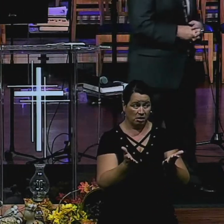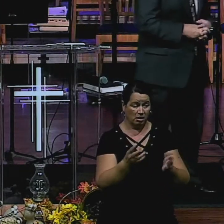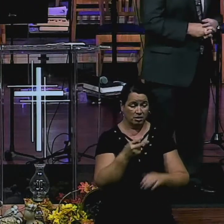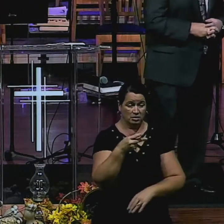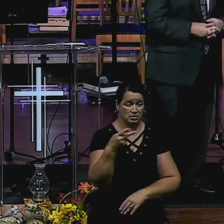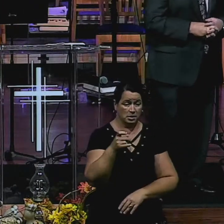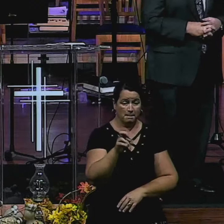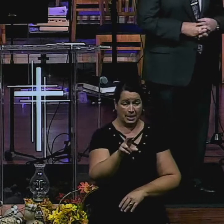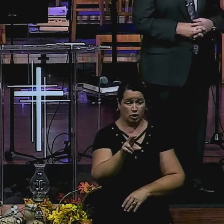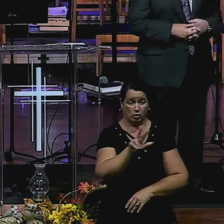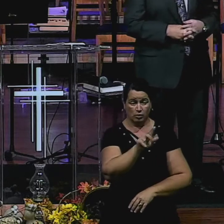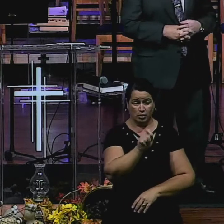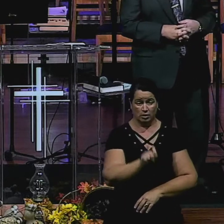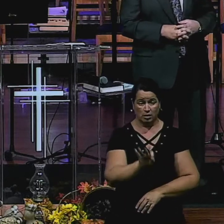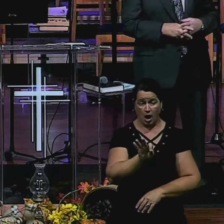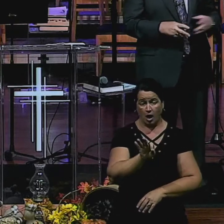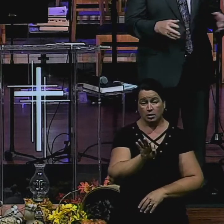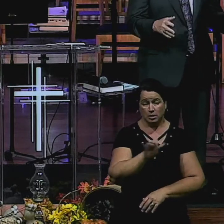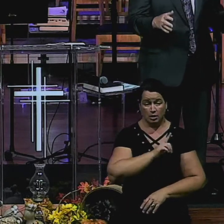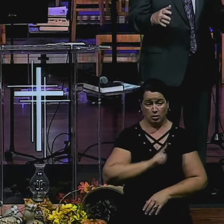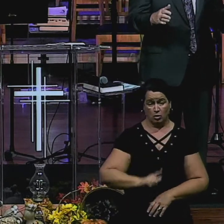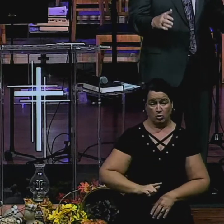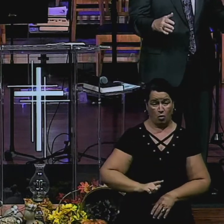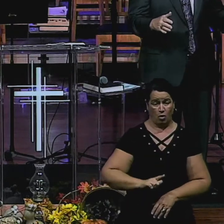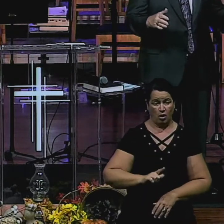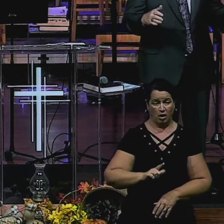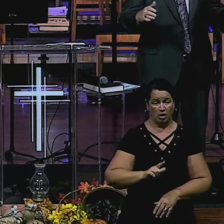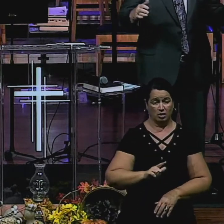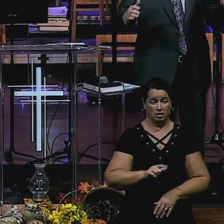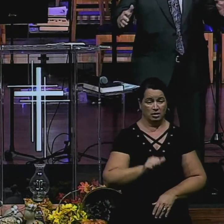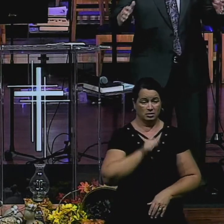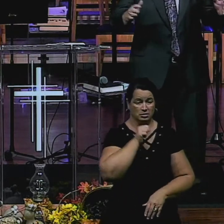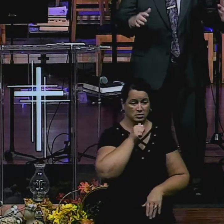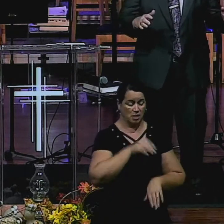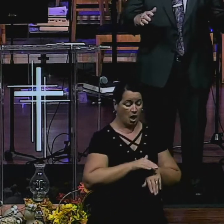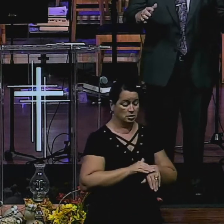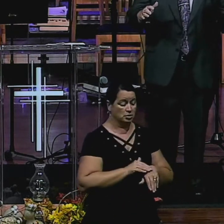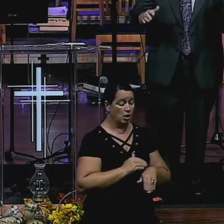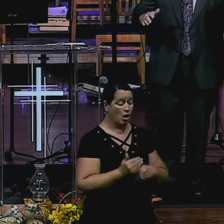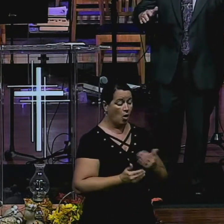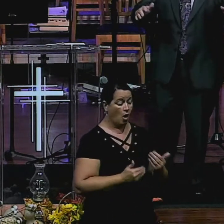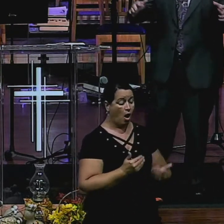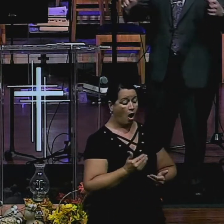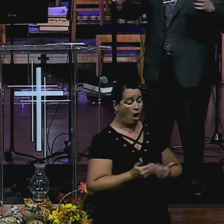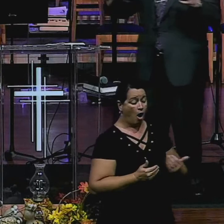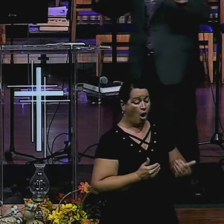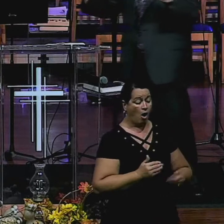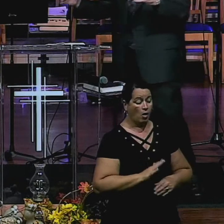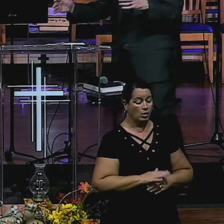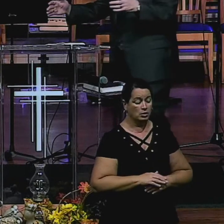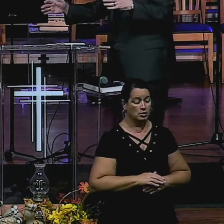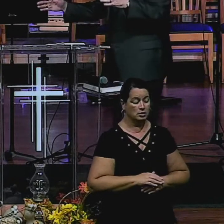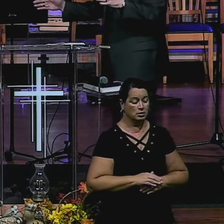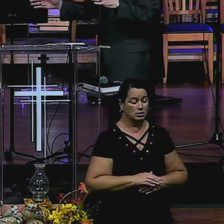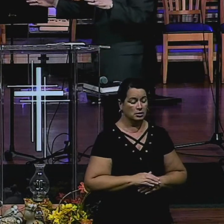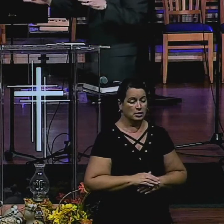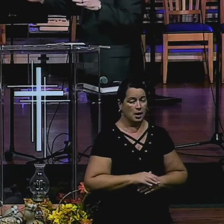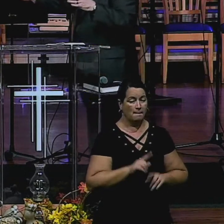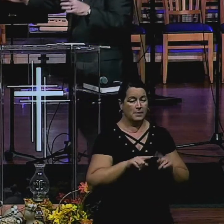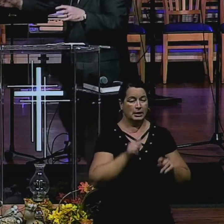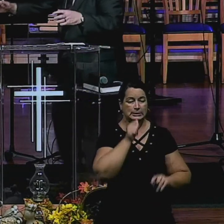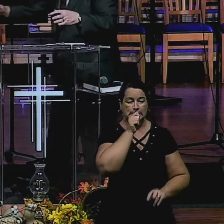2 Peter 3:9. The Lord is not slack concerning his promises. Some men count slackness, but is